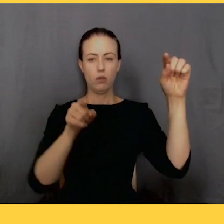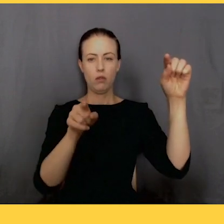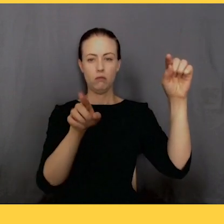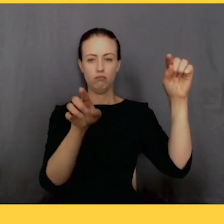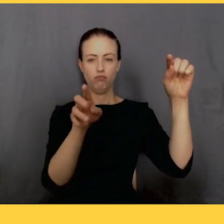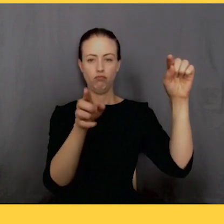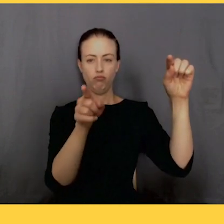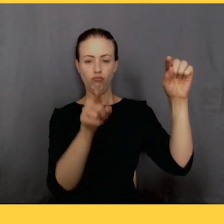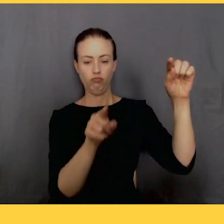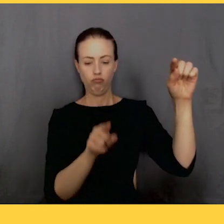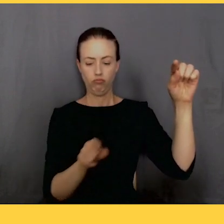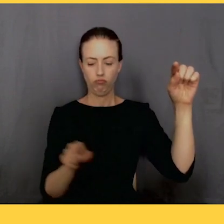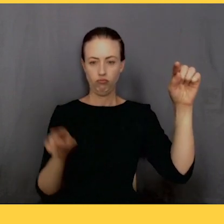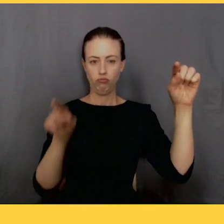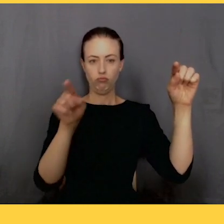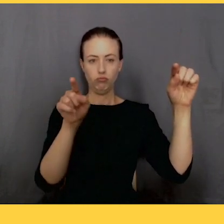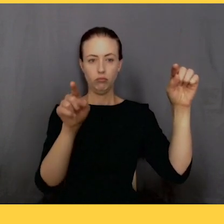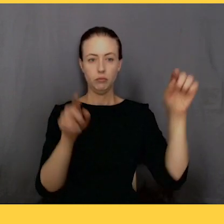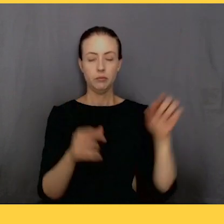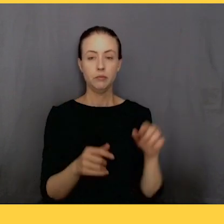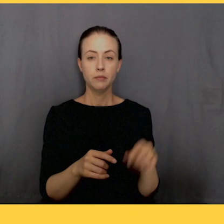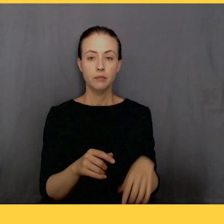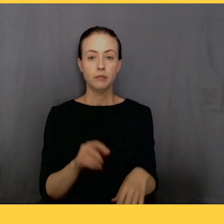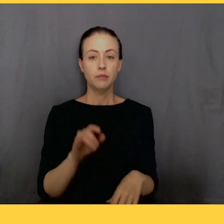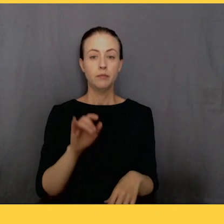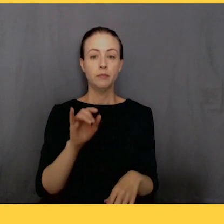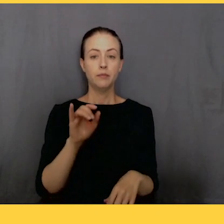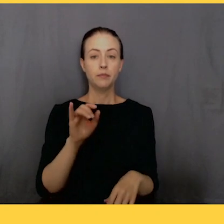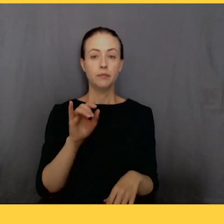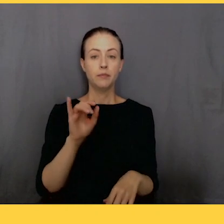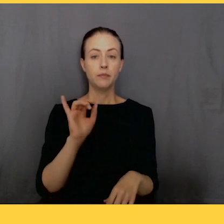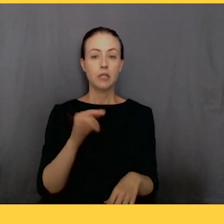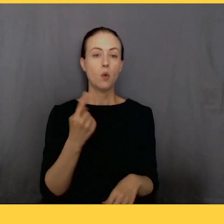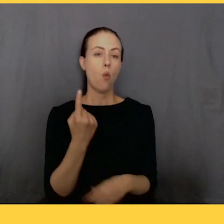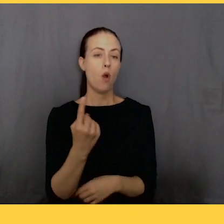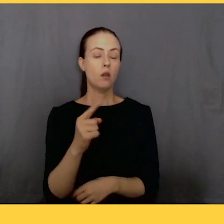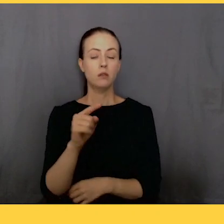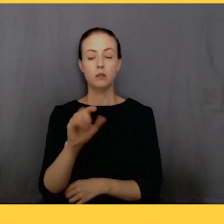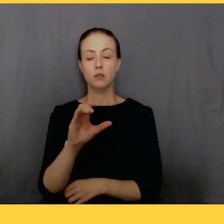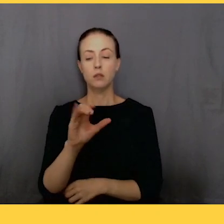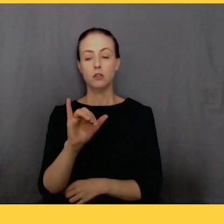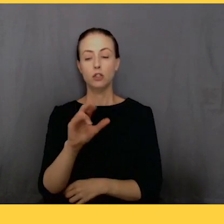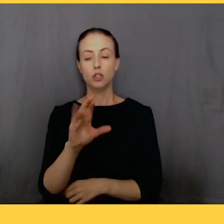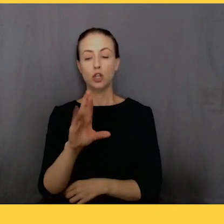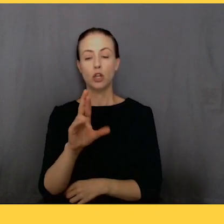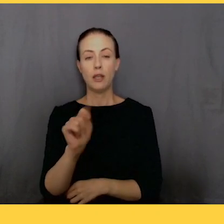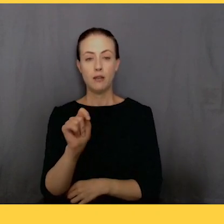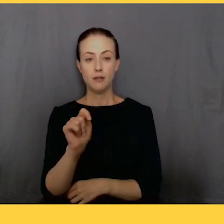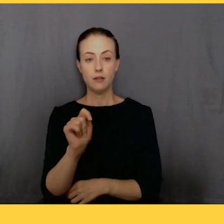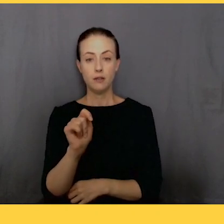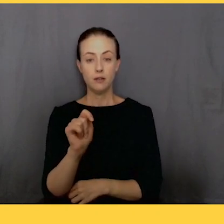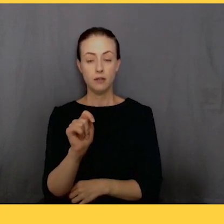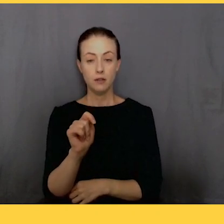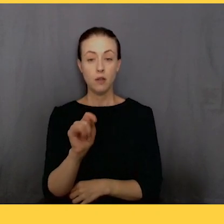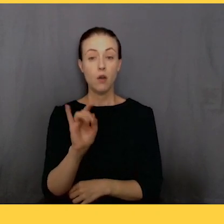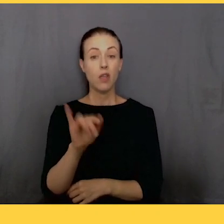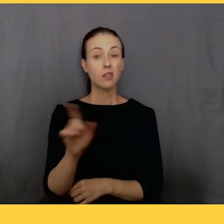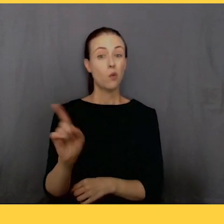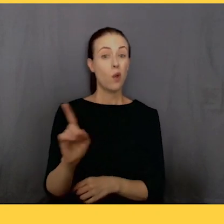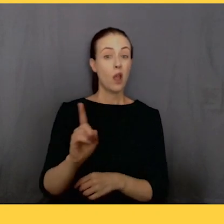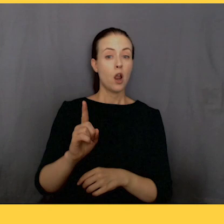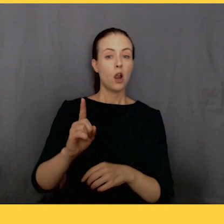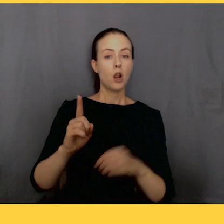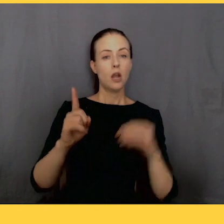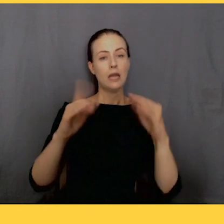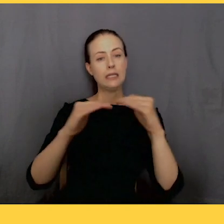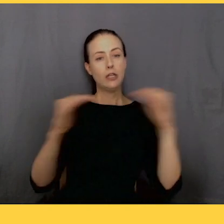And in fact, this is the Fingal circuit. So all of the Fingal circuit is located in the Tier 3 high fire risk